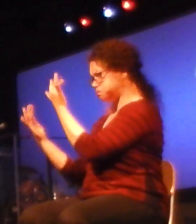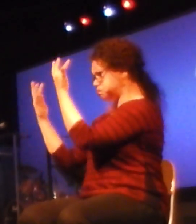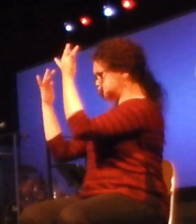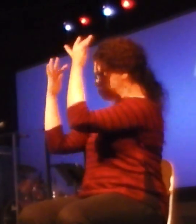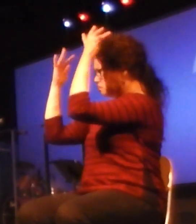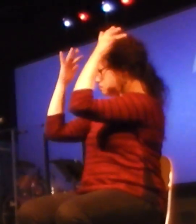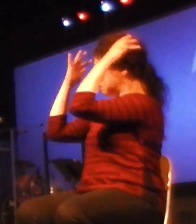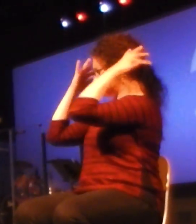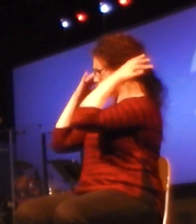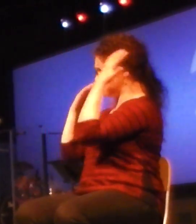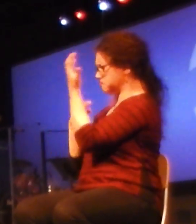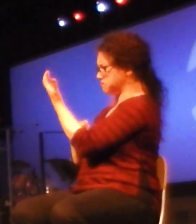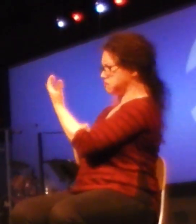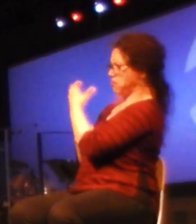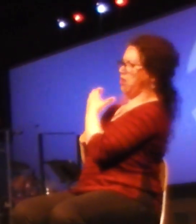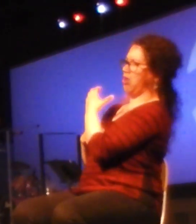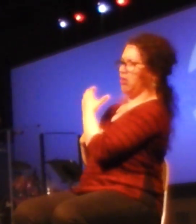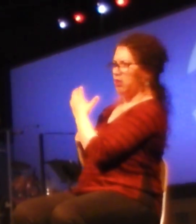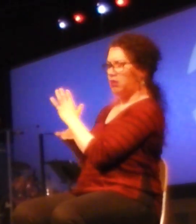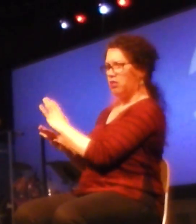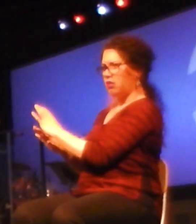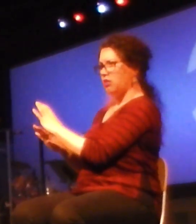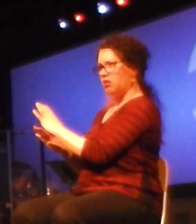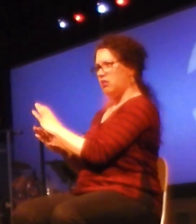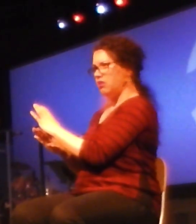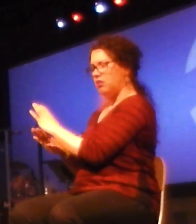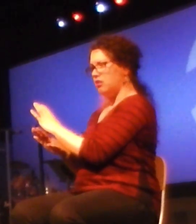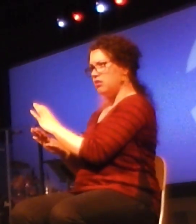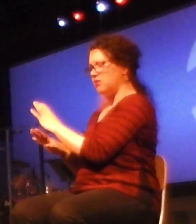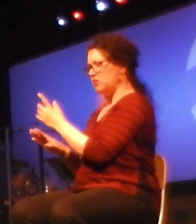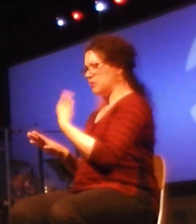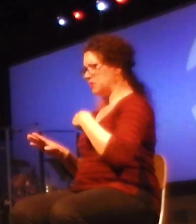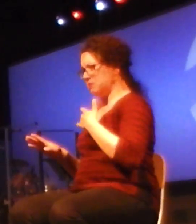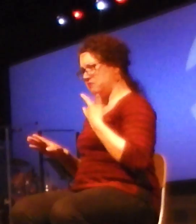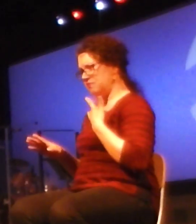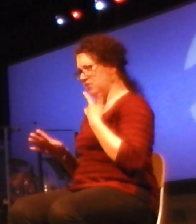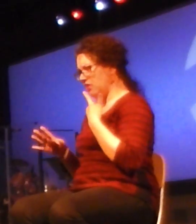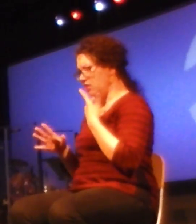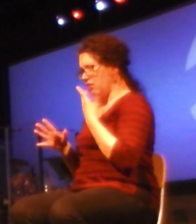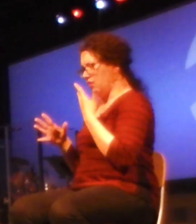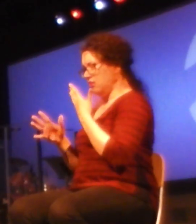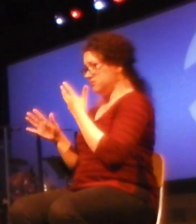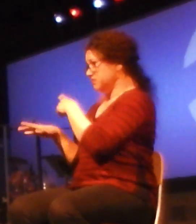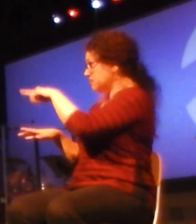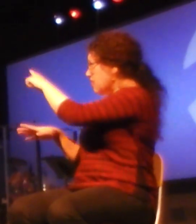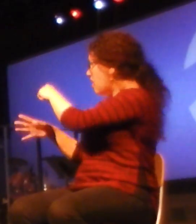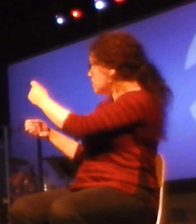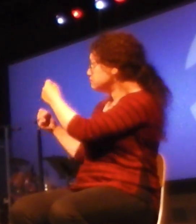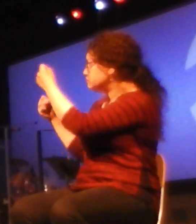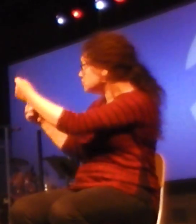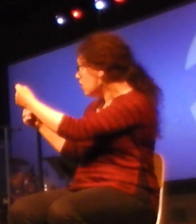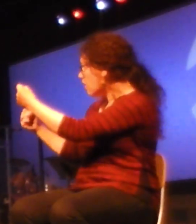And this is what exile feels for a lot of us, is it feels so fiercely strong. But man, they're not going to win in the